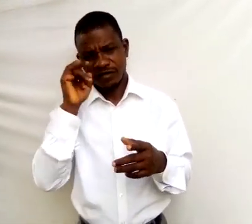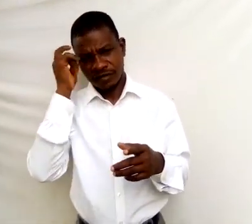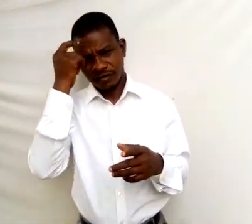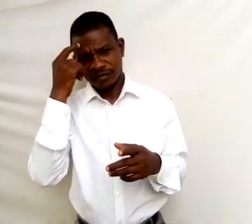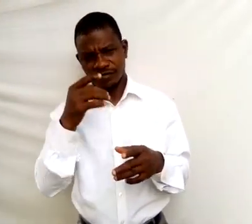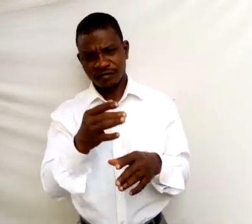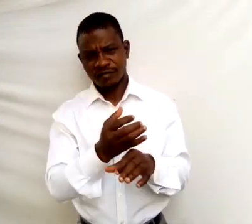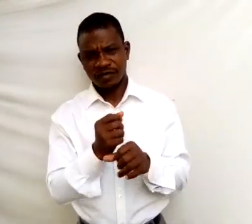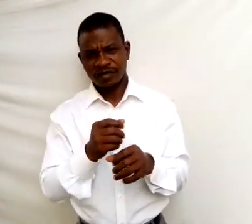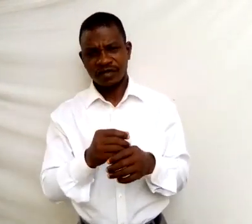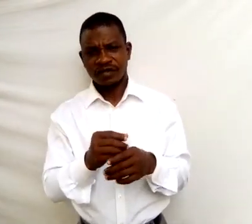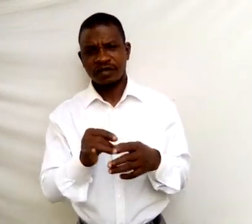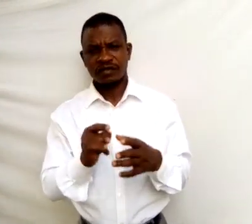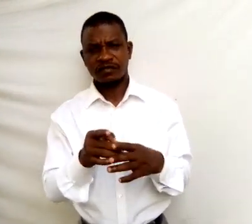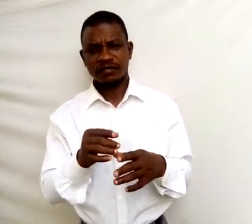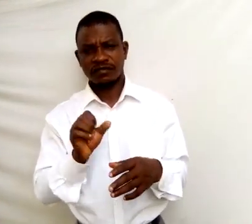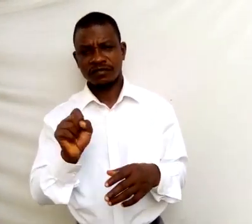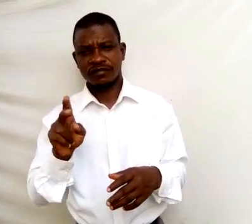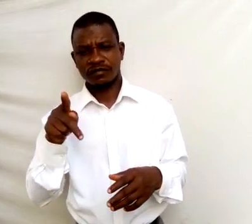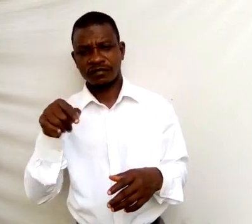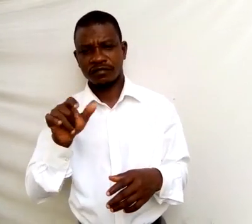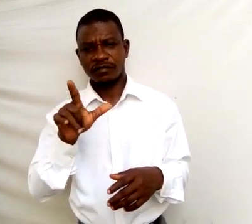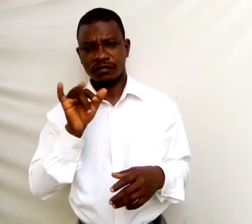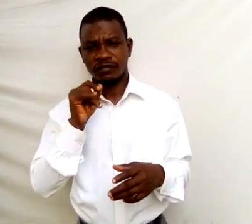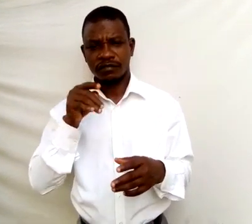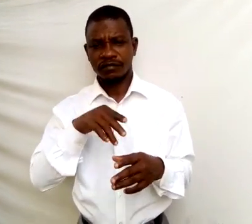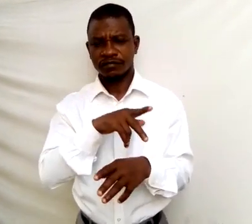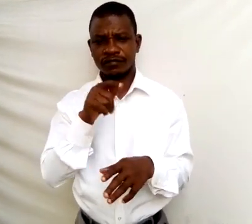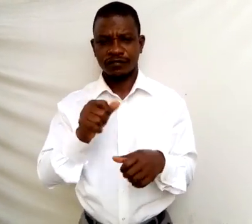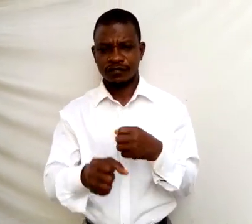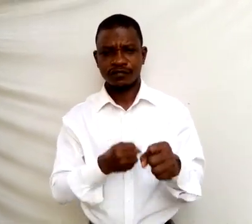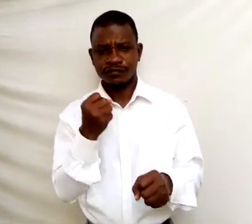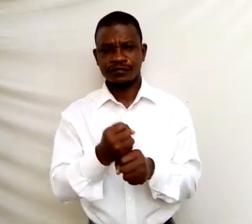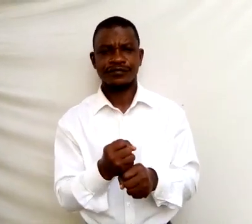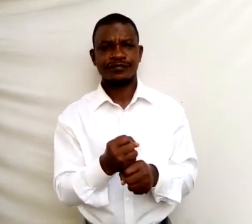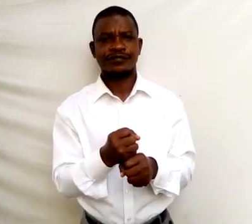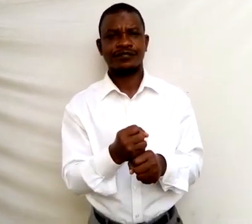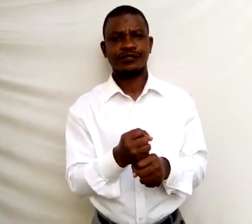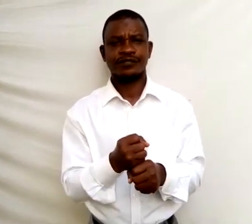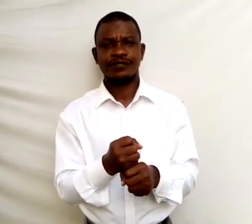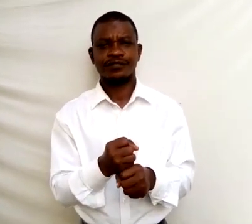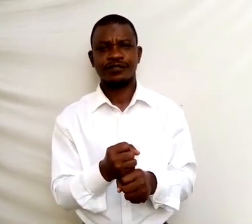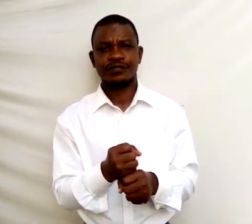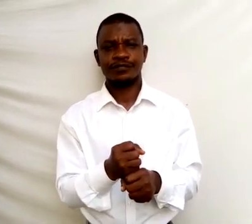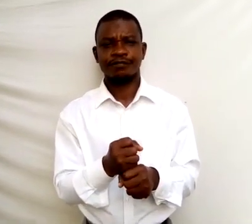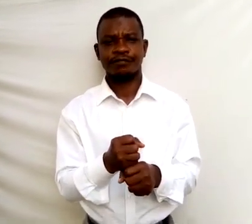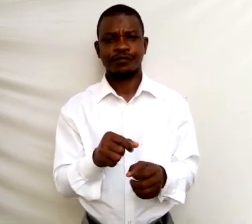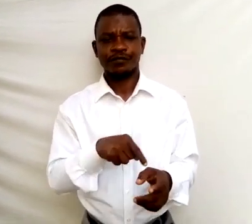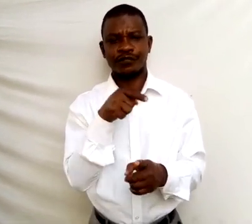adopt a surplus budget in a particular fiscal year. This includes